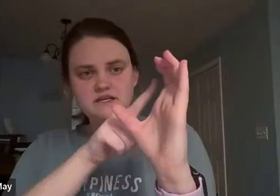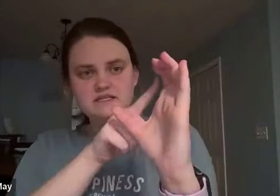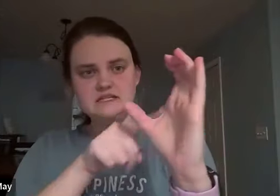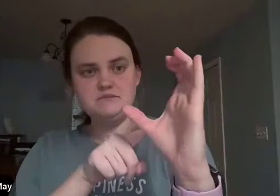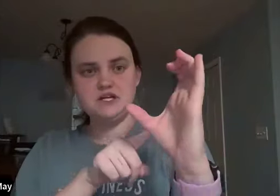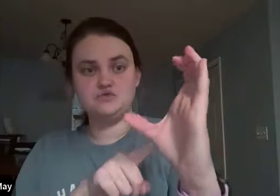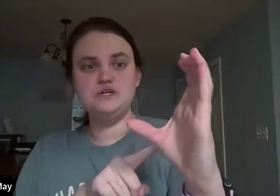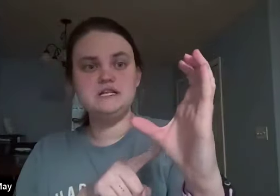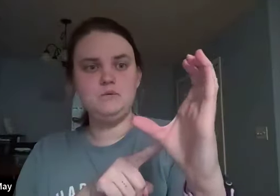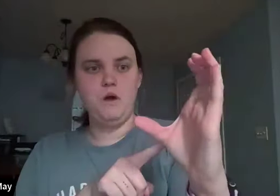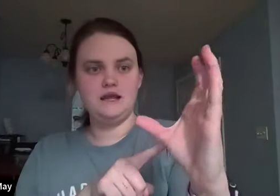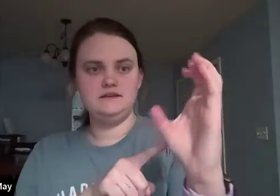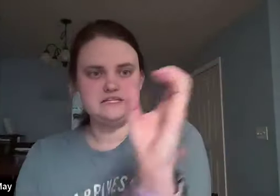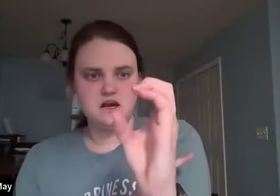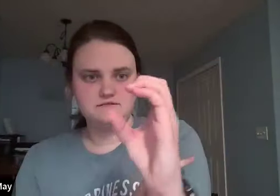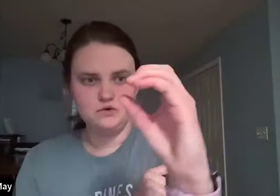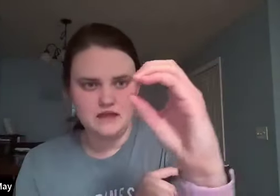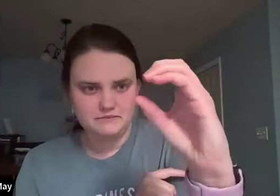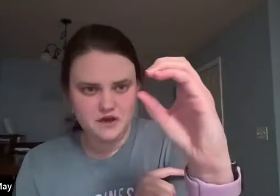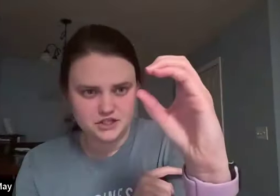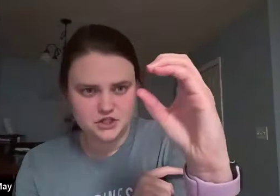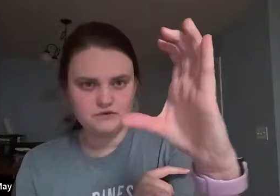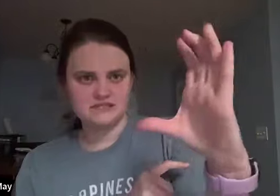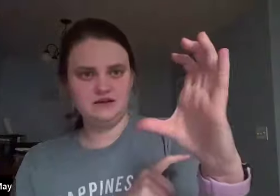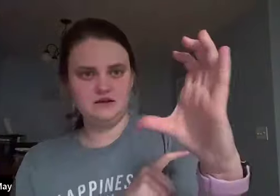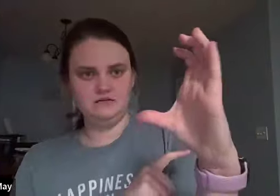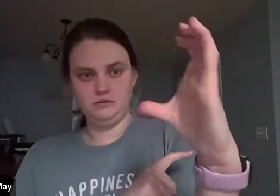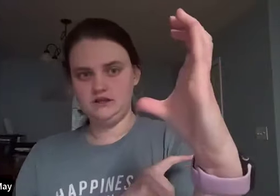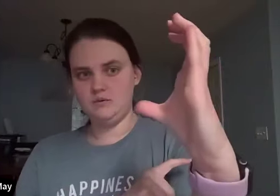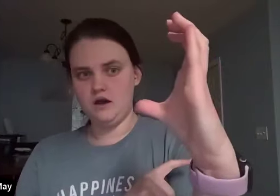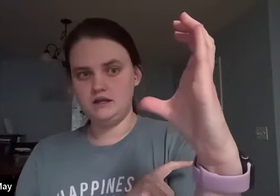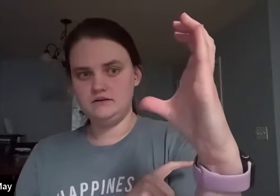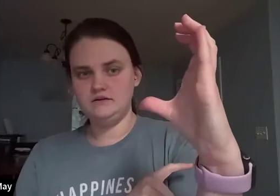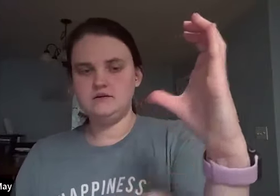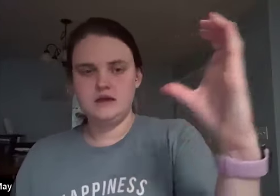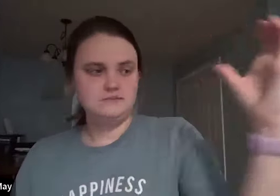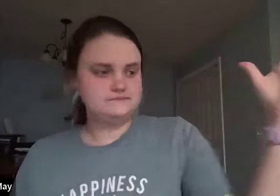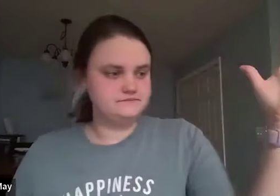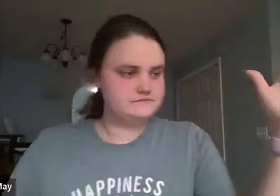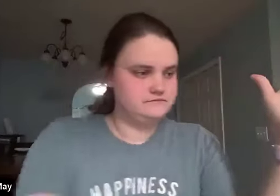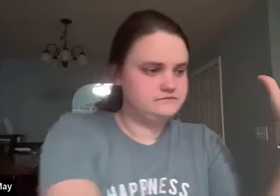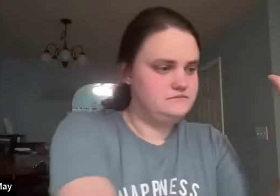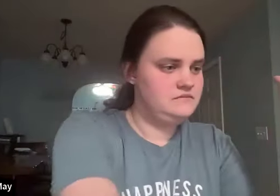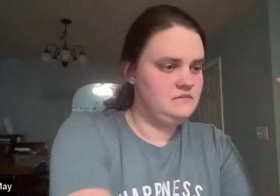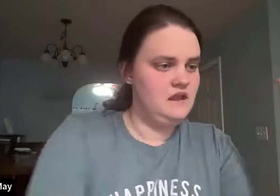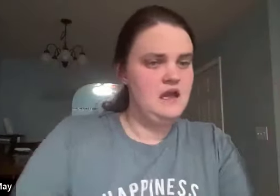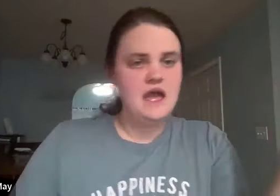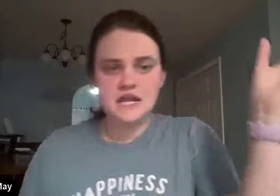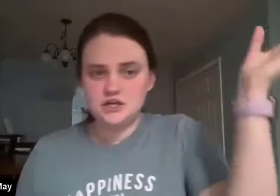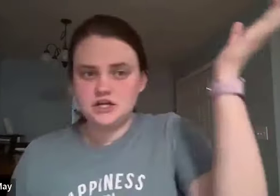a C, but it's really wide. Like it's not a full, like hunched over. It's like really wide. Okay. And you're going to